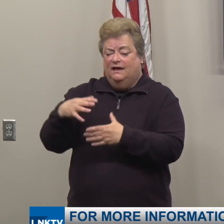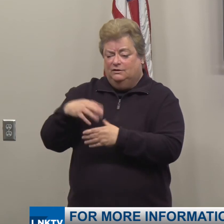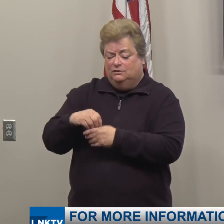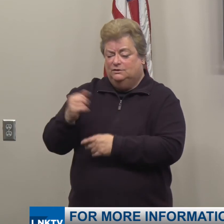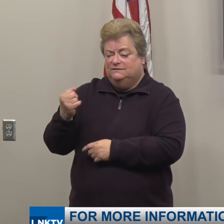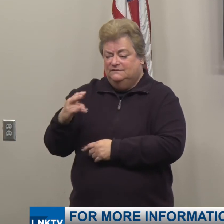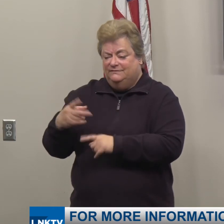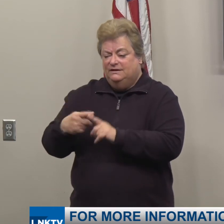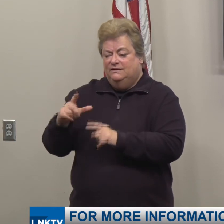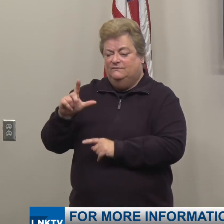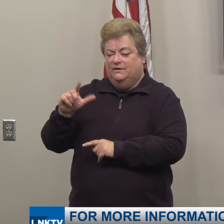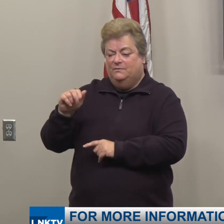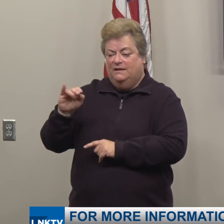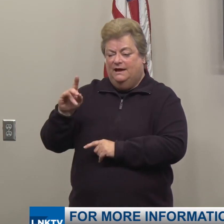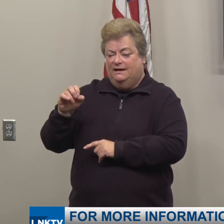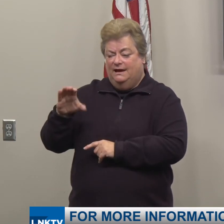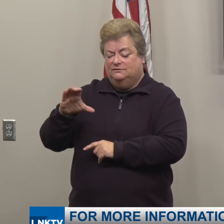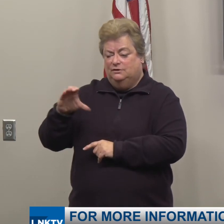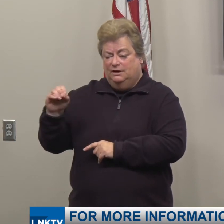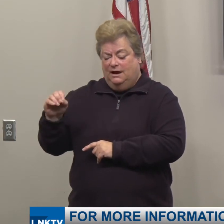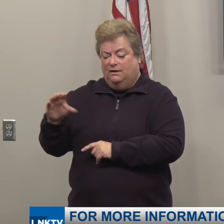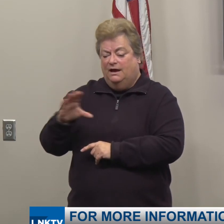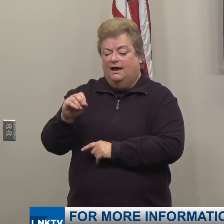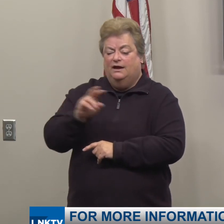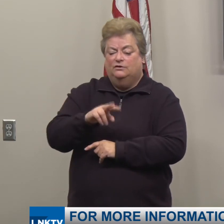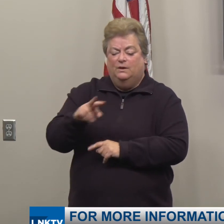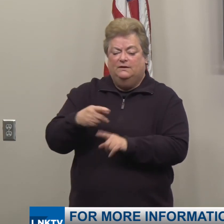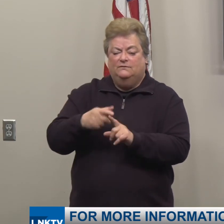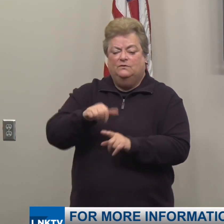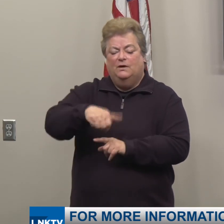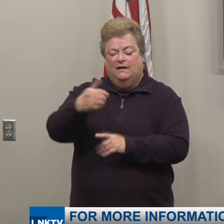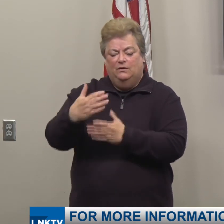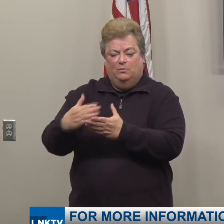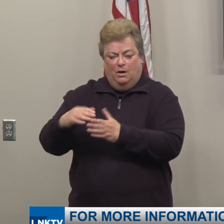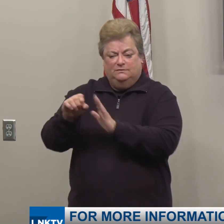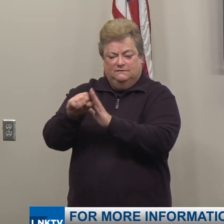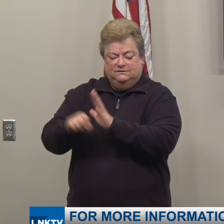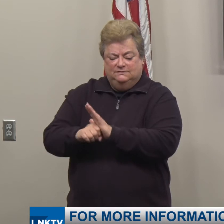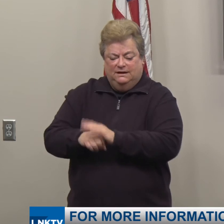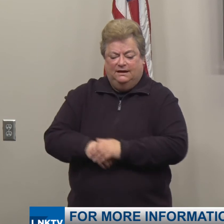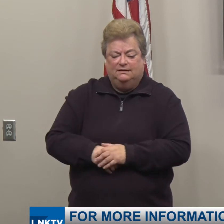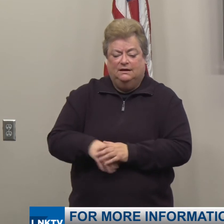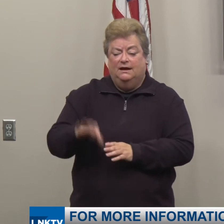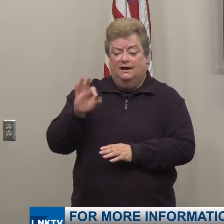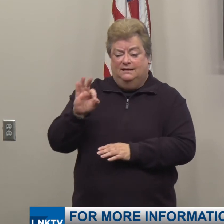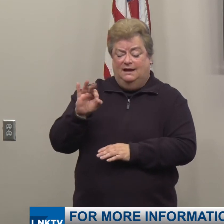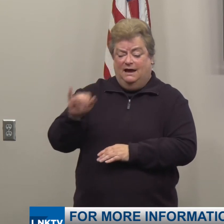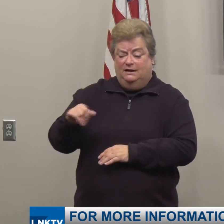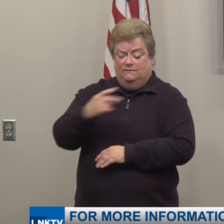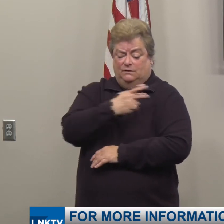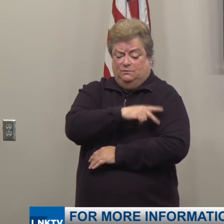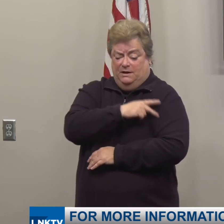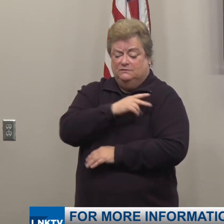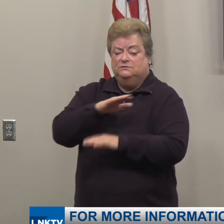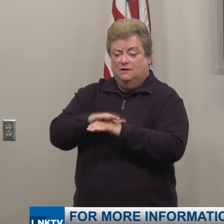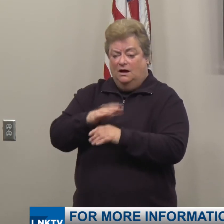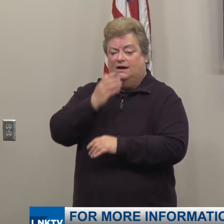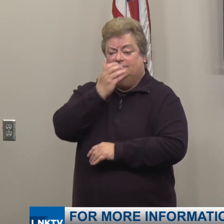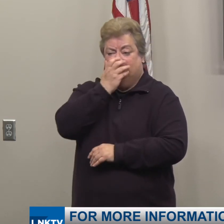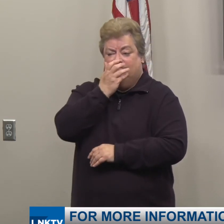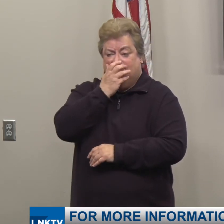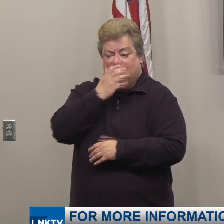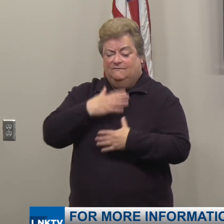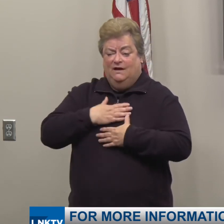17 from Lancaster County and 22 from other parts of the state. 9 of the patients are on ventilators, and